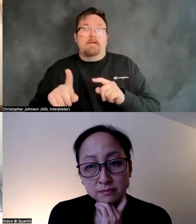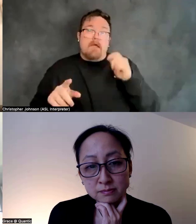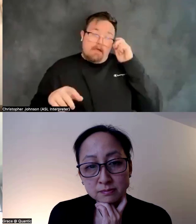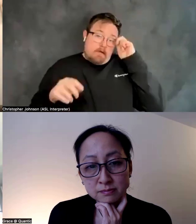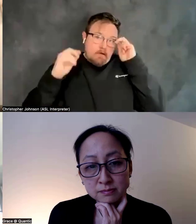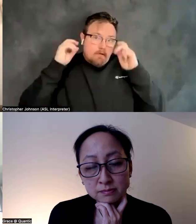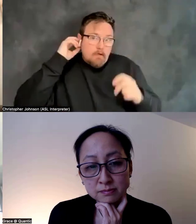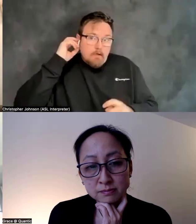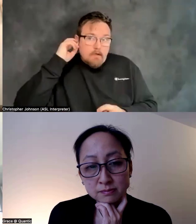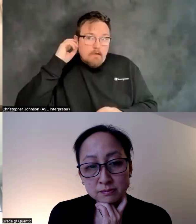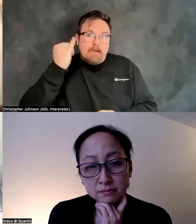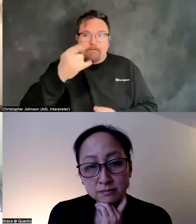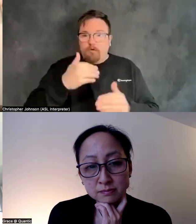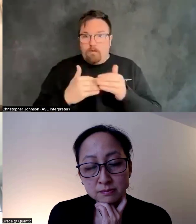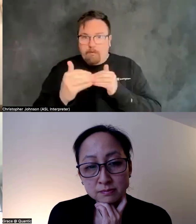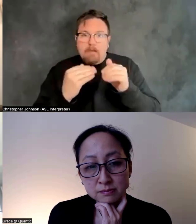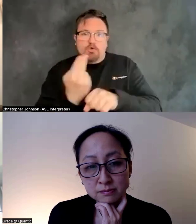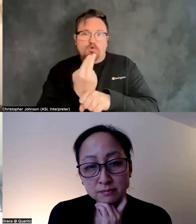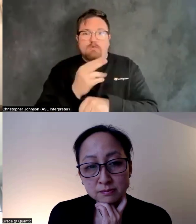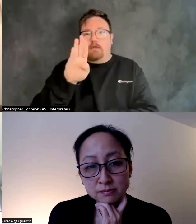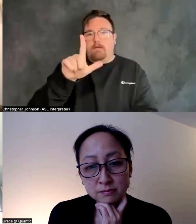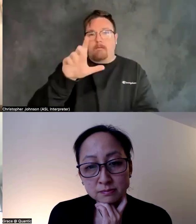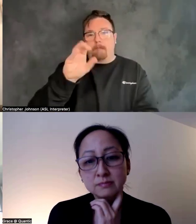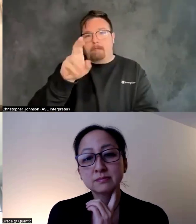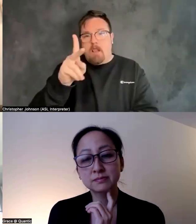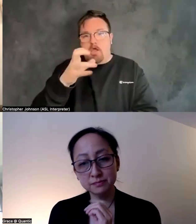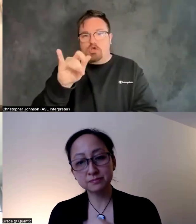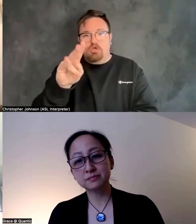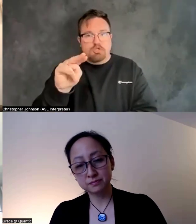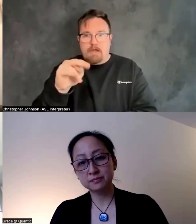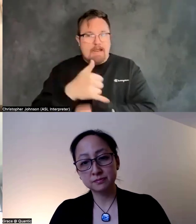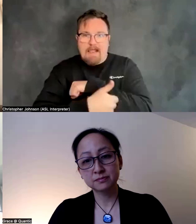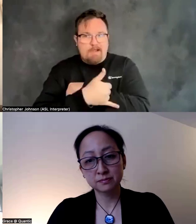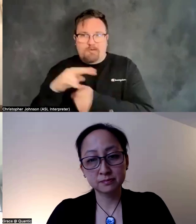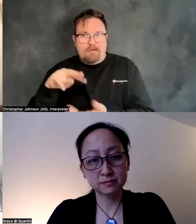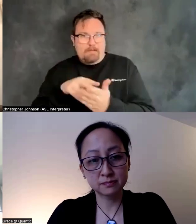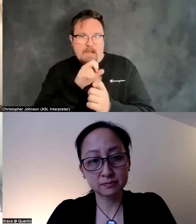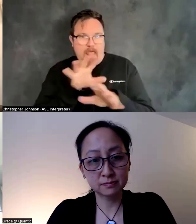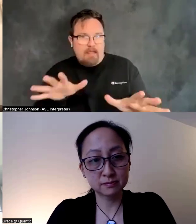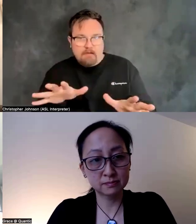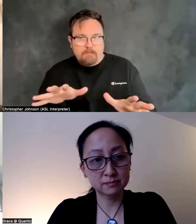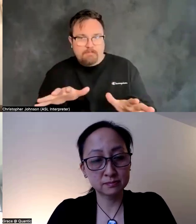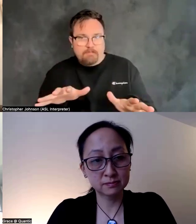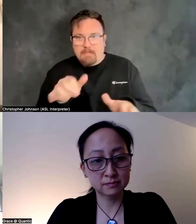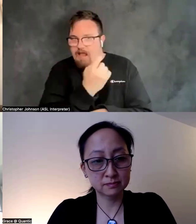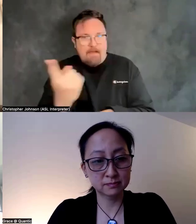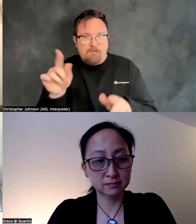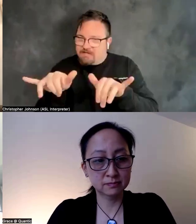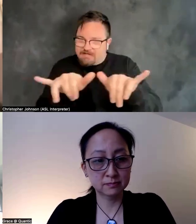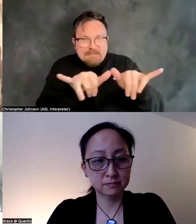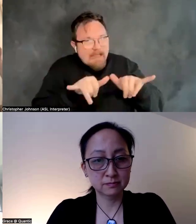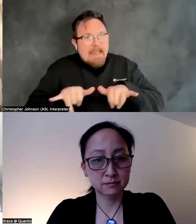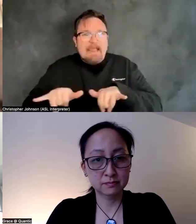you build on the blockchain, country doesn't mean anything. You're just, everyone's the same. Doesn't matter if